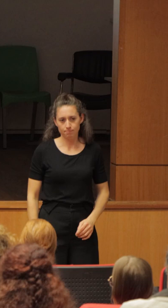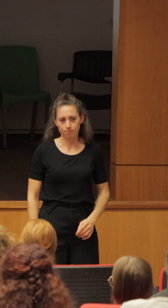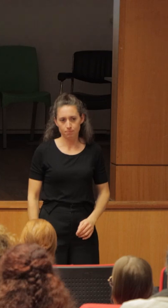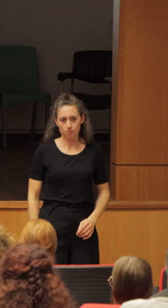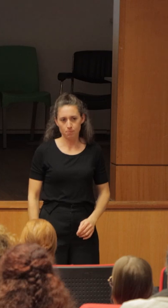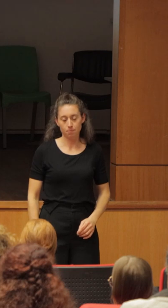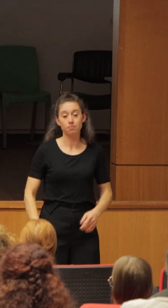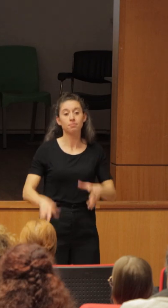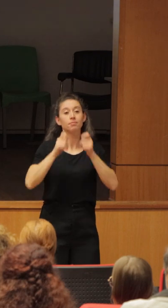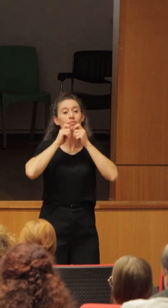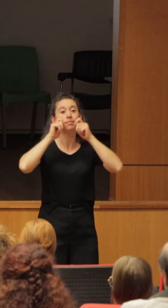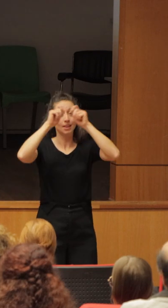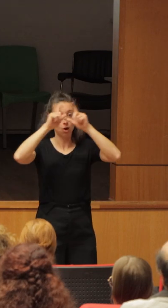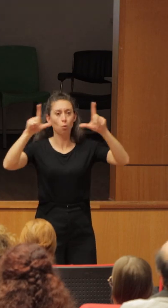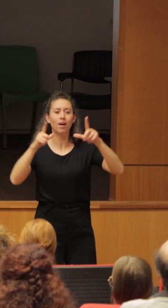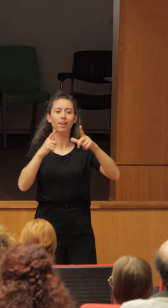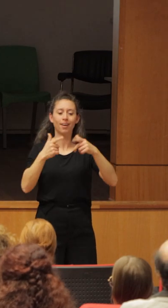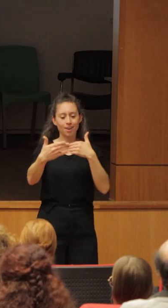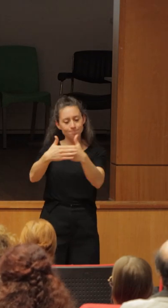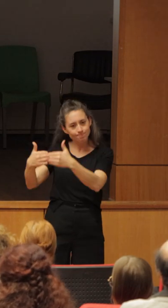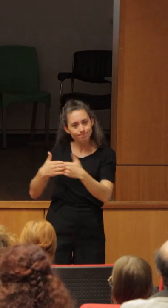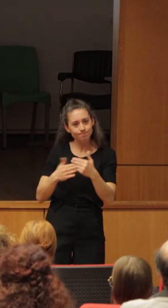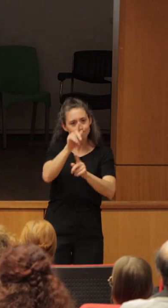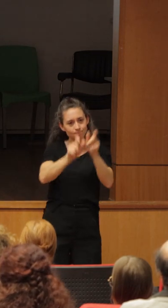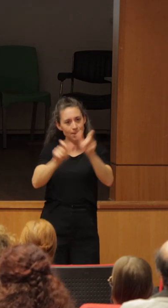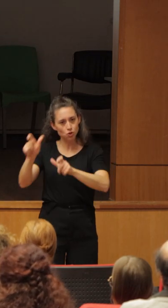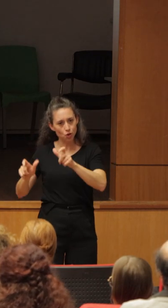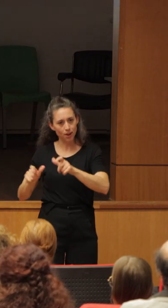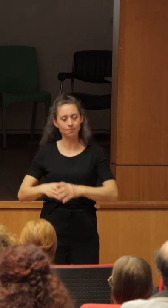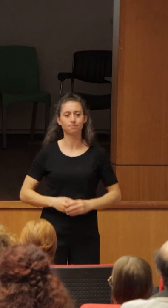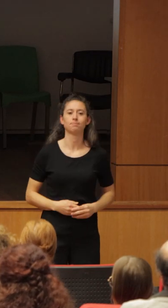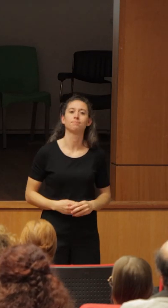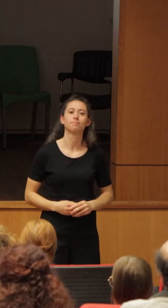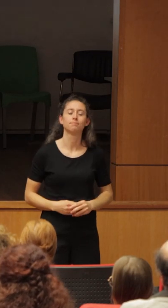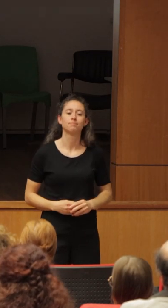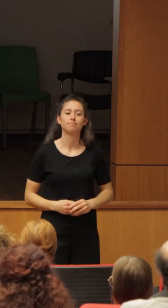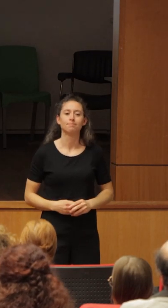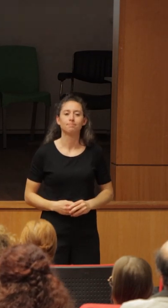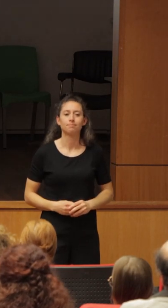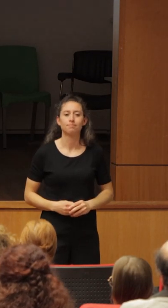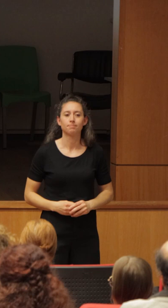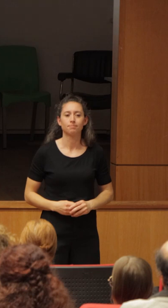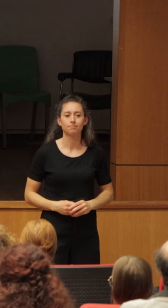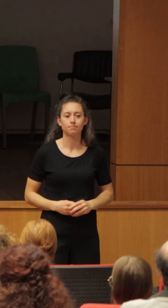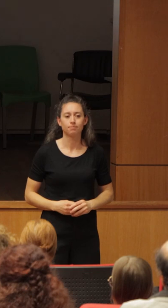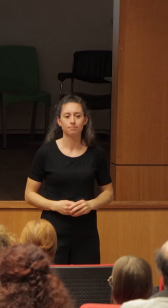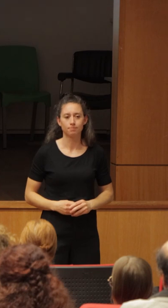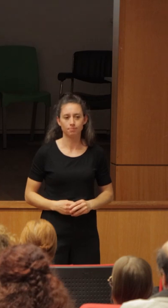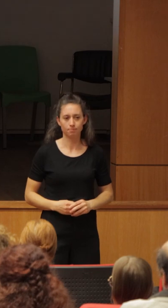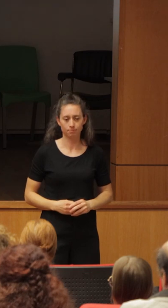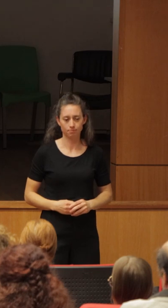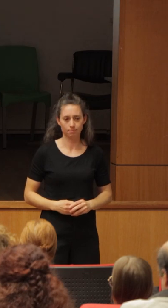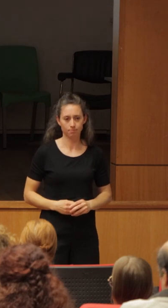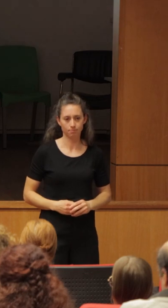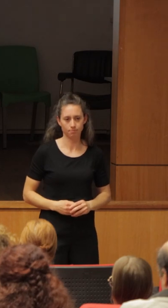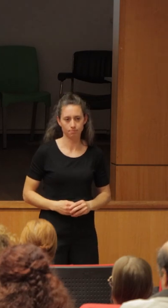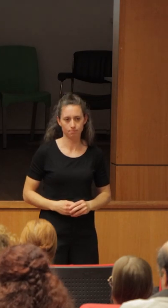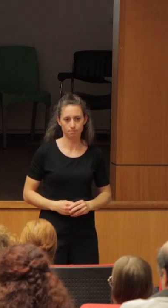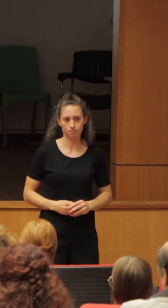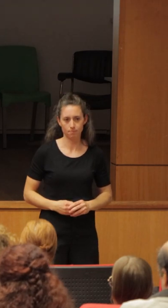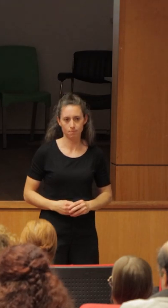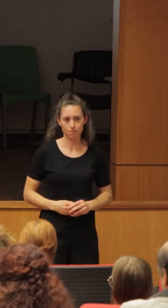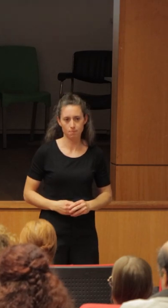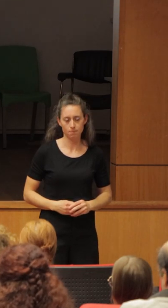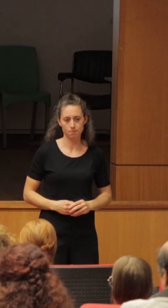other. El lenguaje de que nos acerca los unos a los otros. It's a language of being able to see with the eye of a heart.